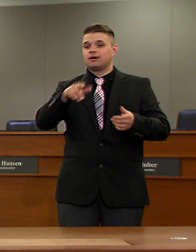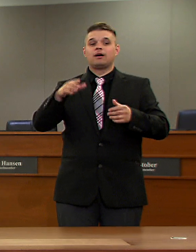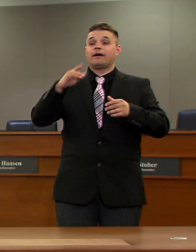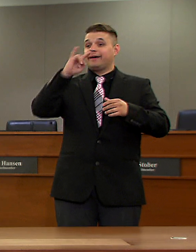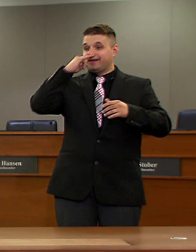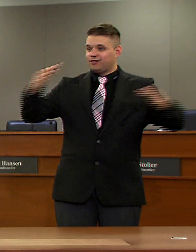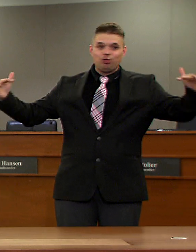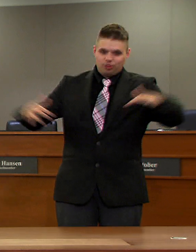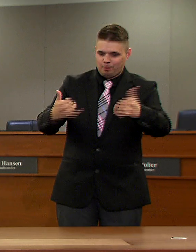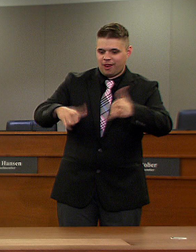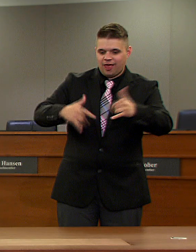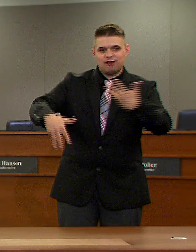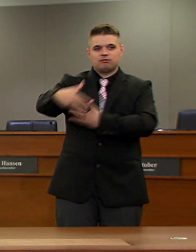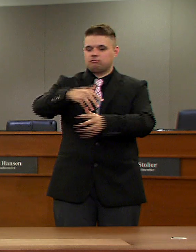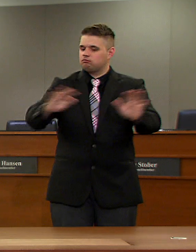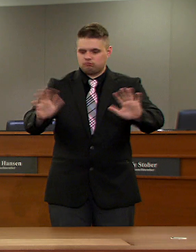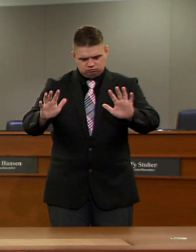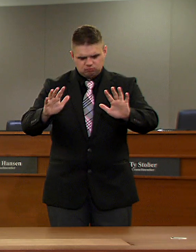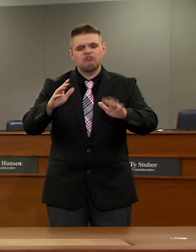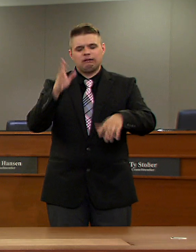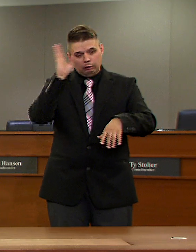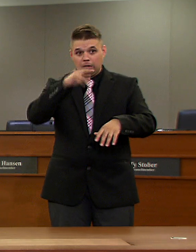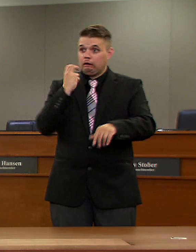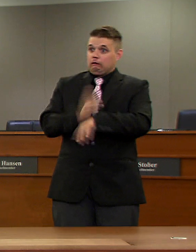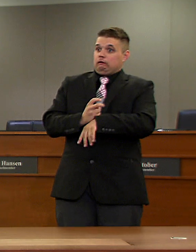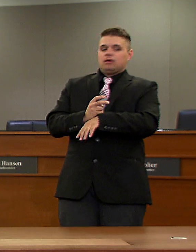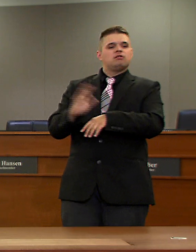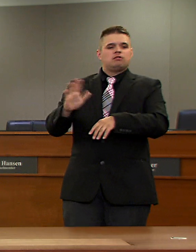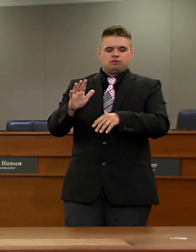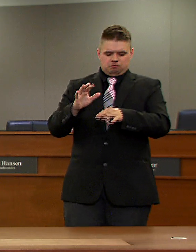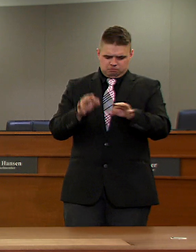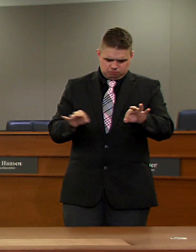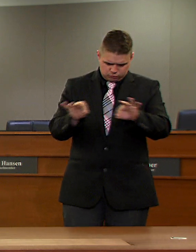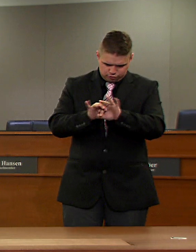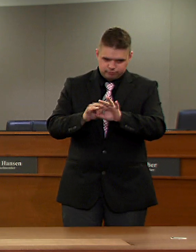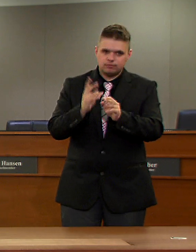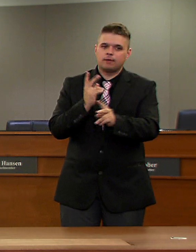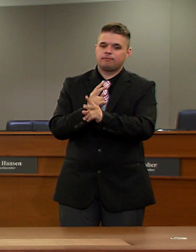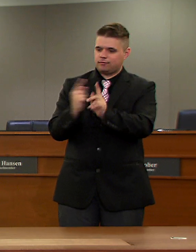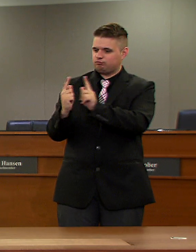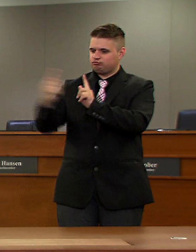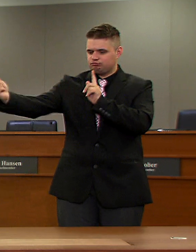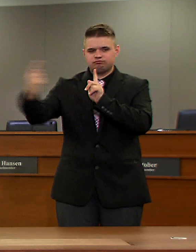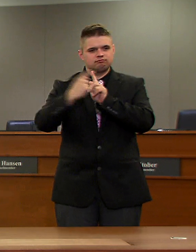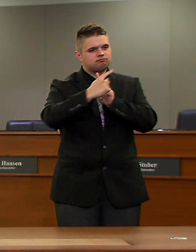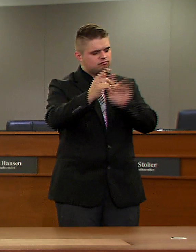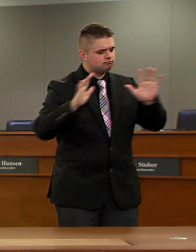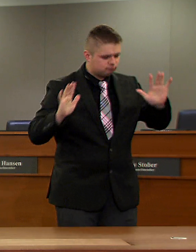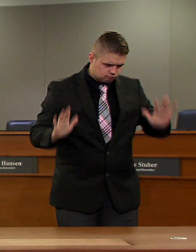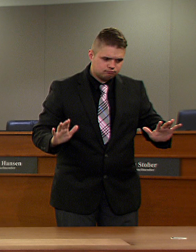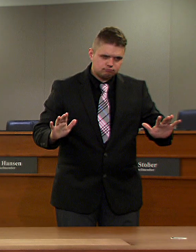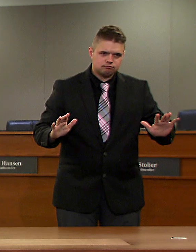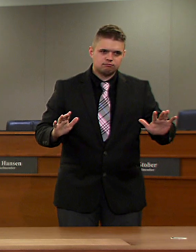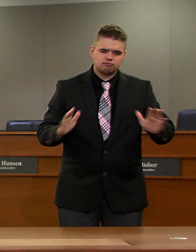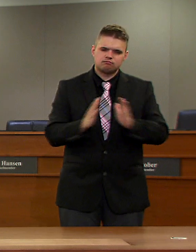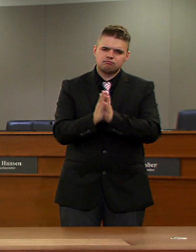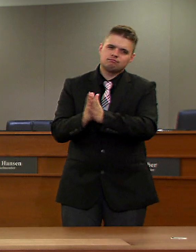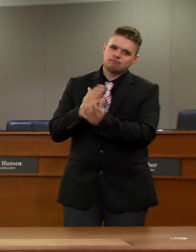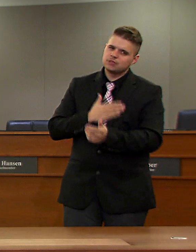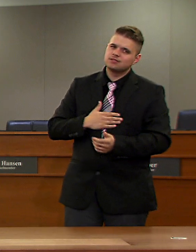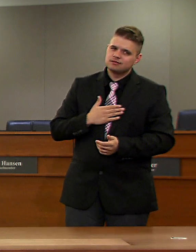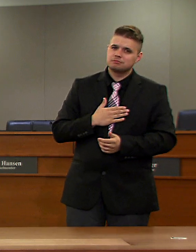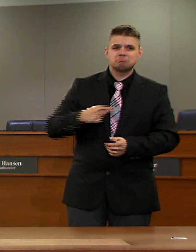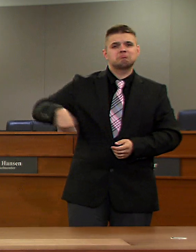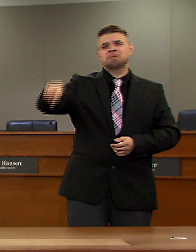getting together and visiting with families and friends. You can still go for walks, but